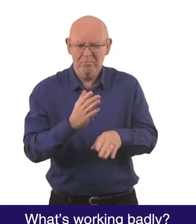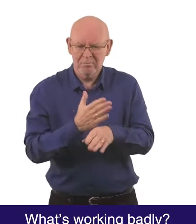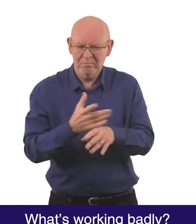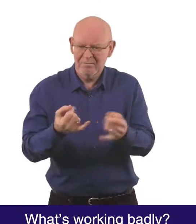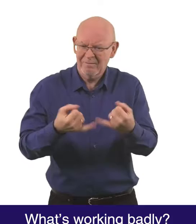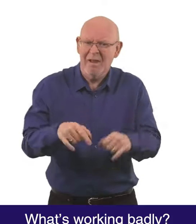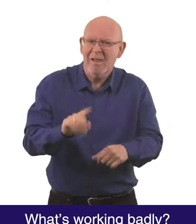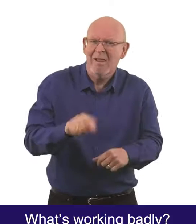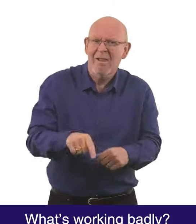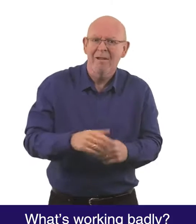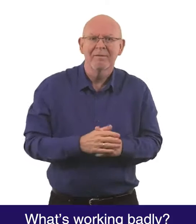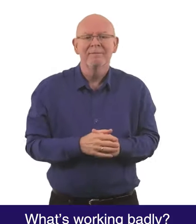What's working badly?